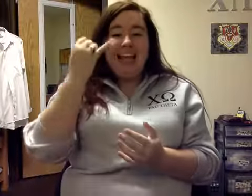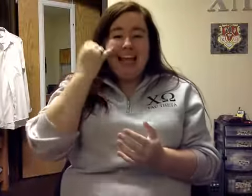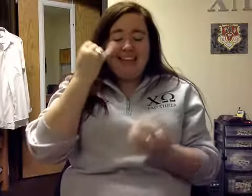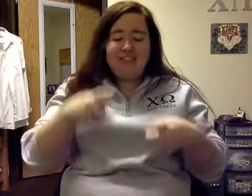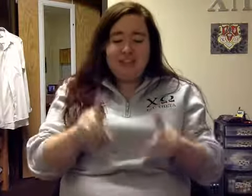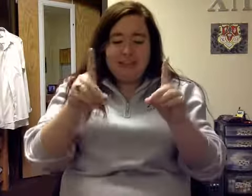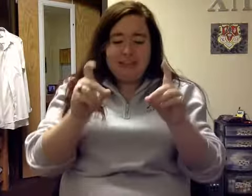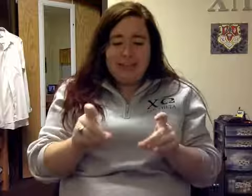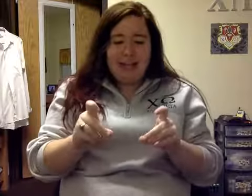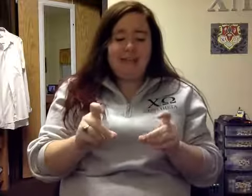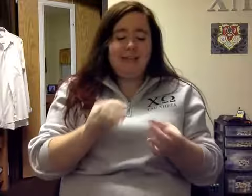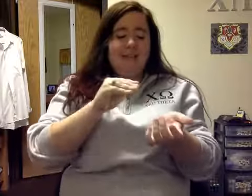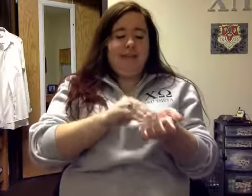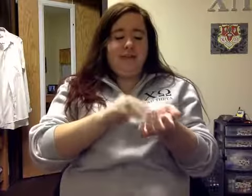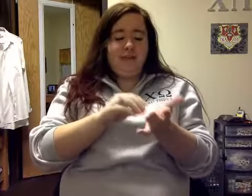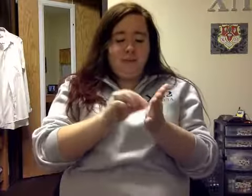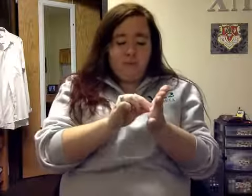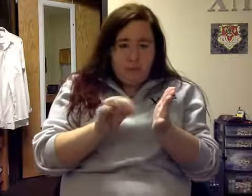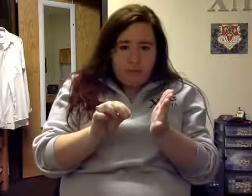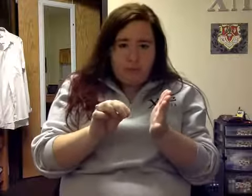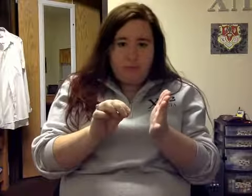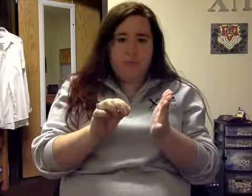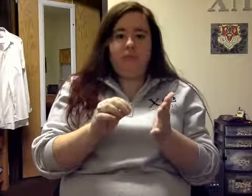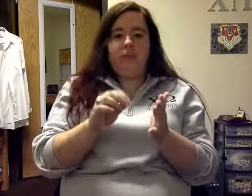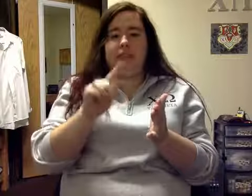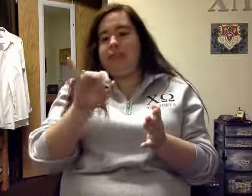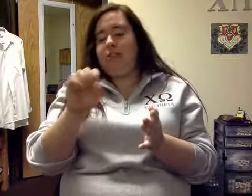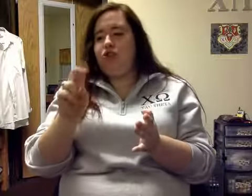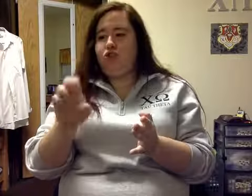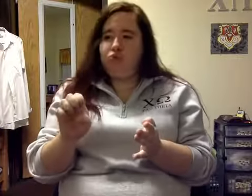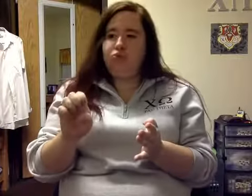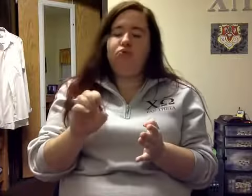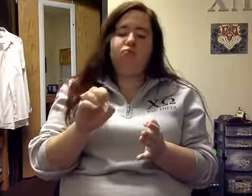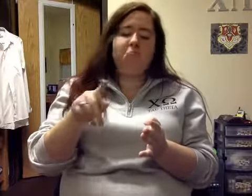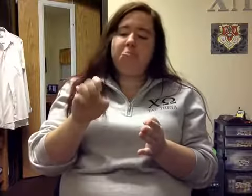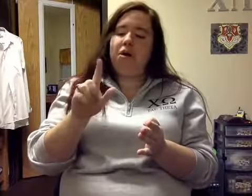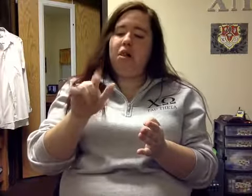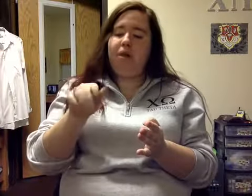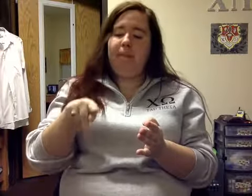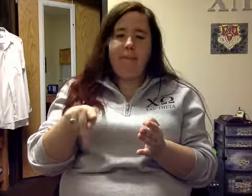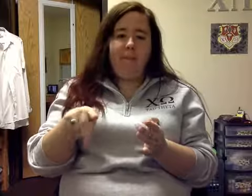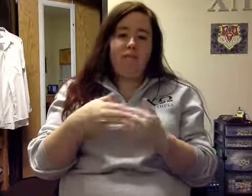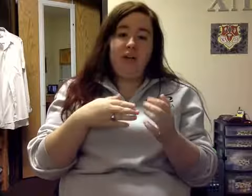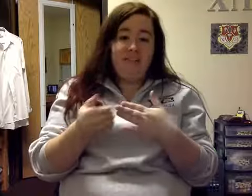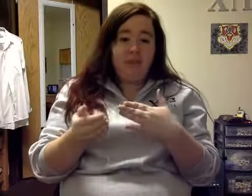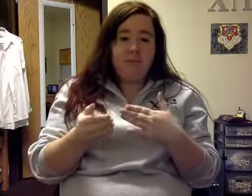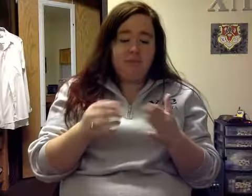exams or remove any polyps, which are small, non-cancerous growths, you will be told about